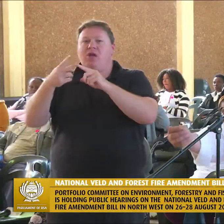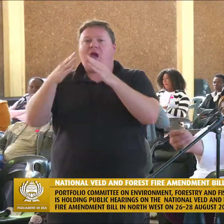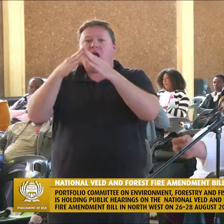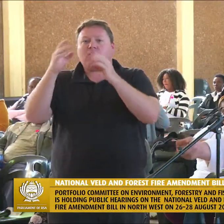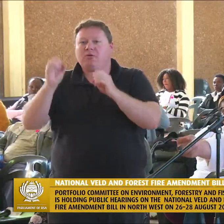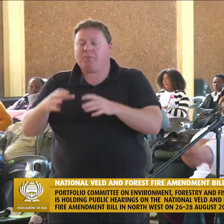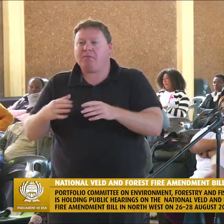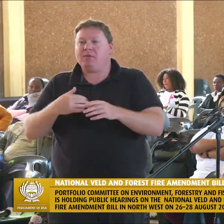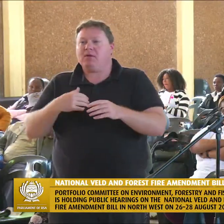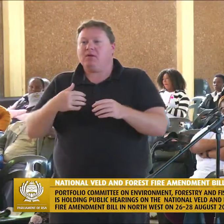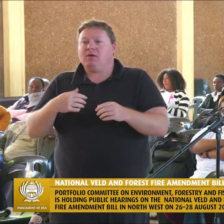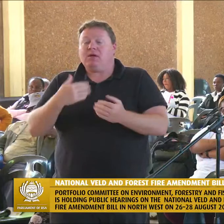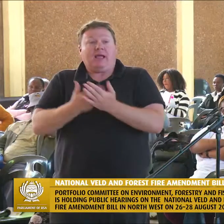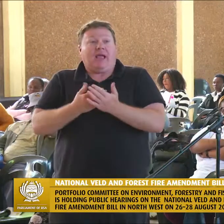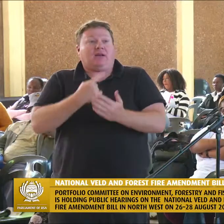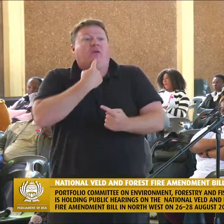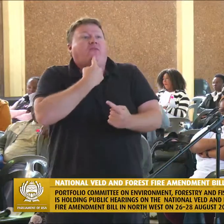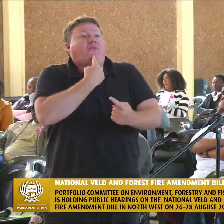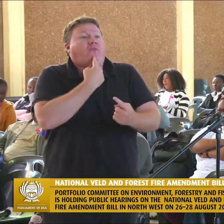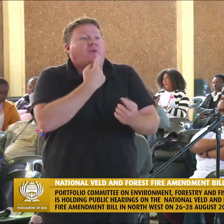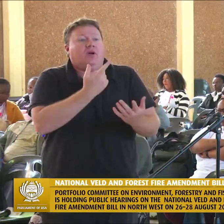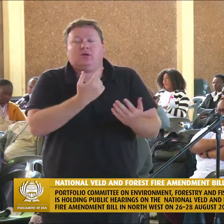speak you're